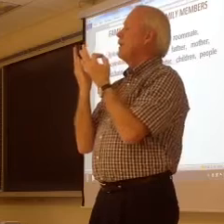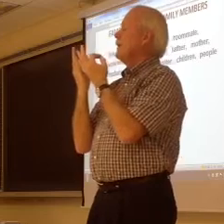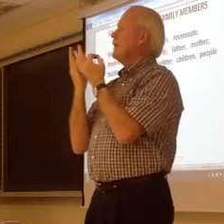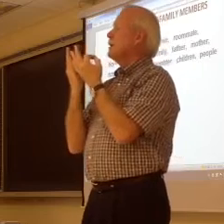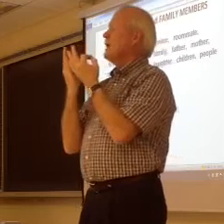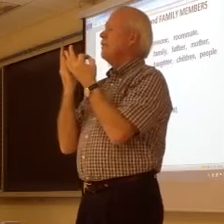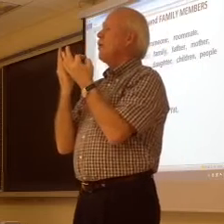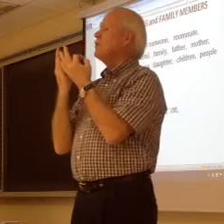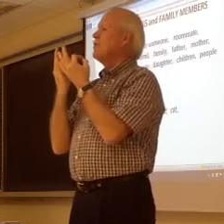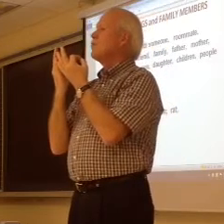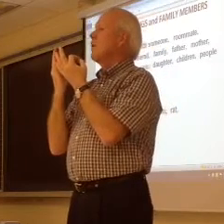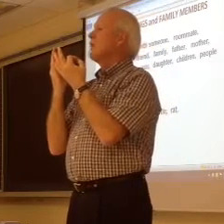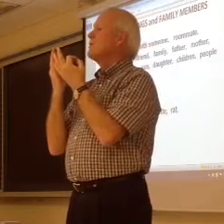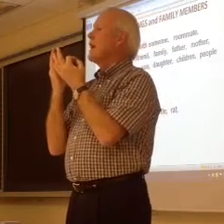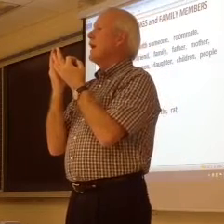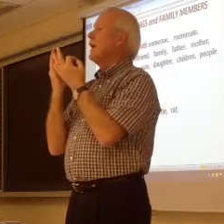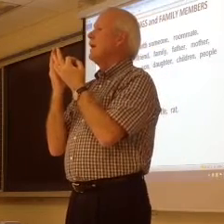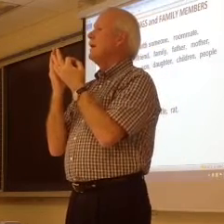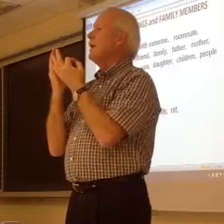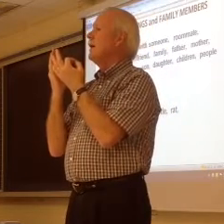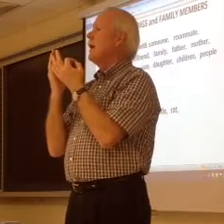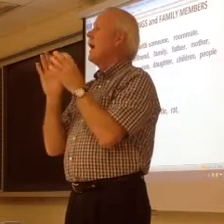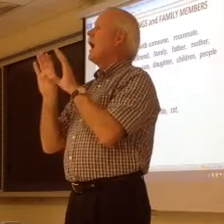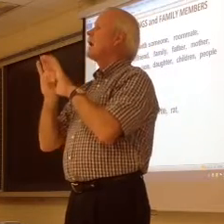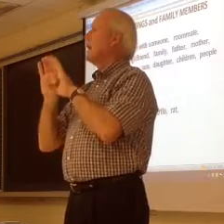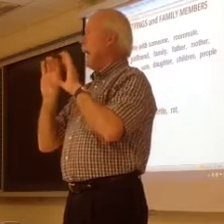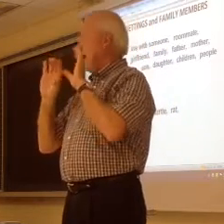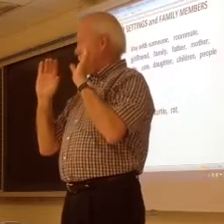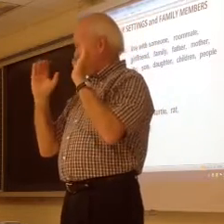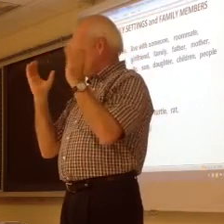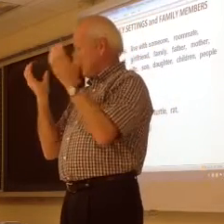Family. Same motion as what other sign? Class.